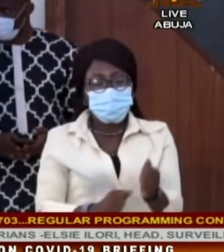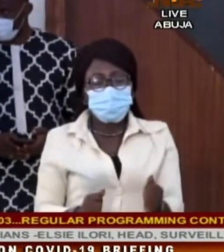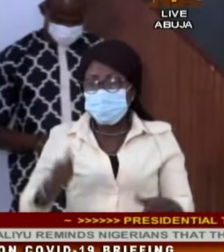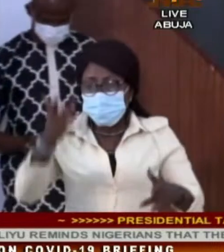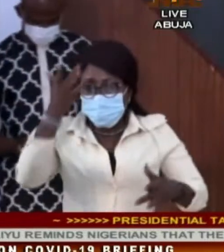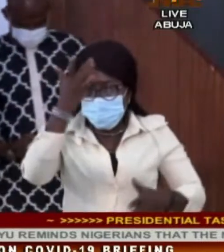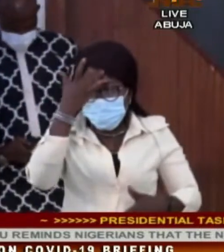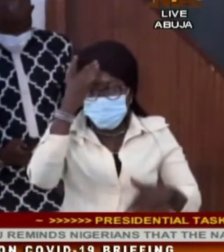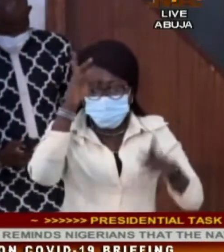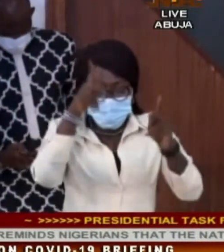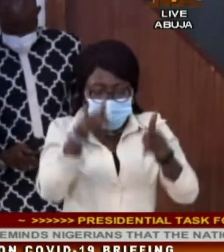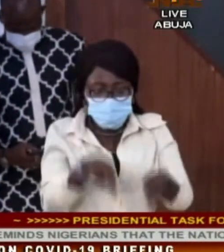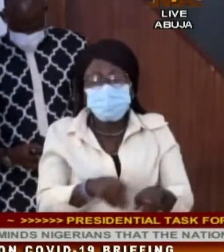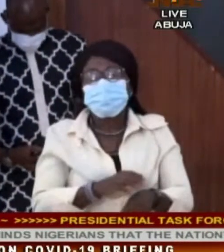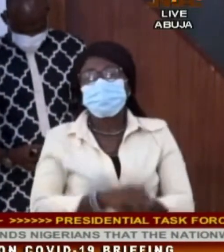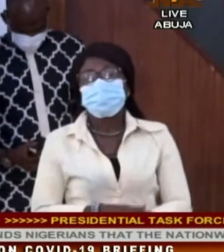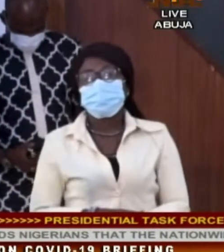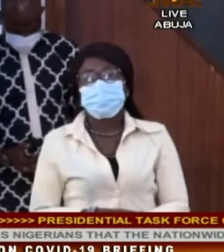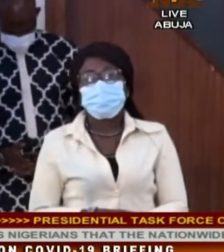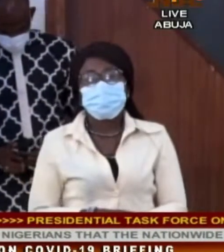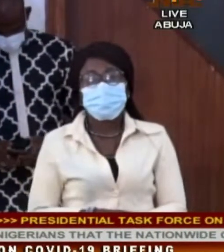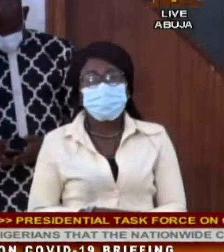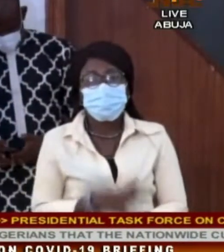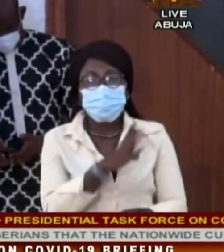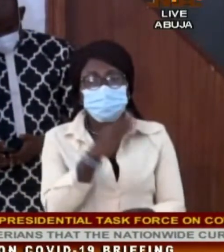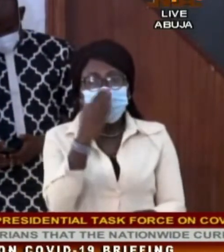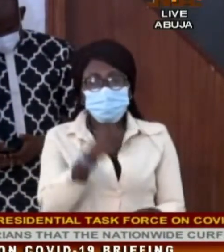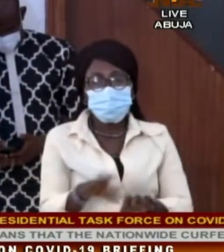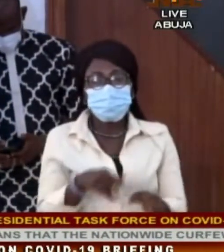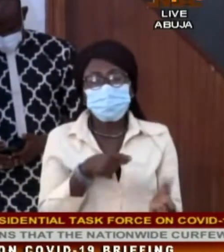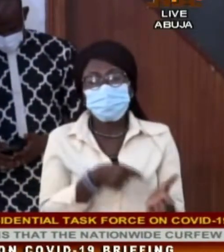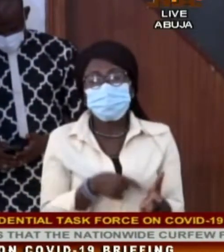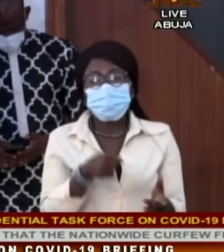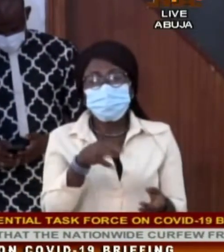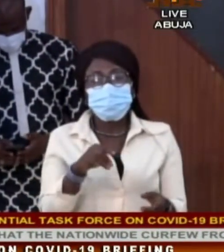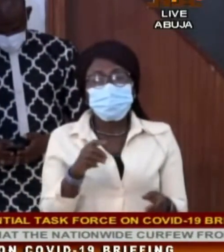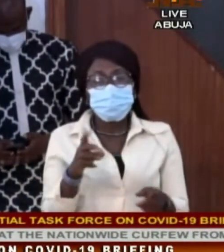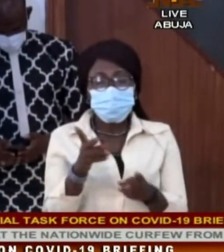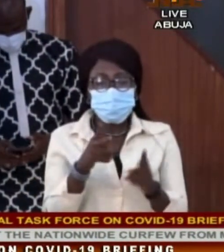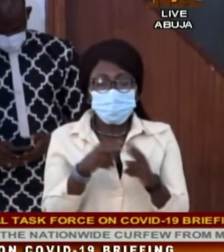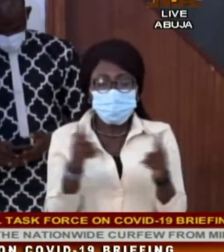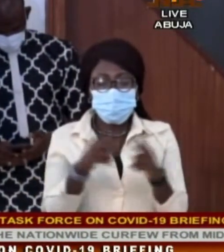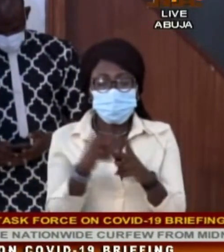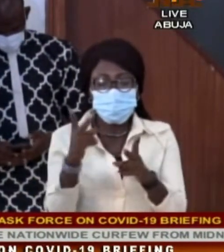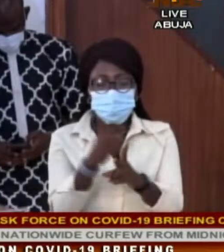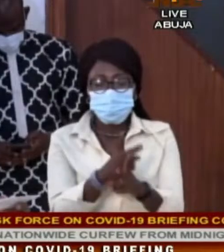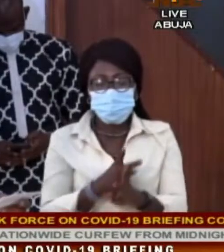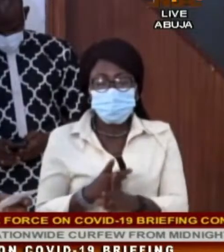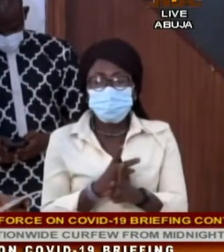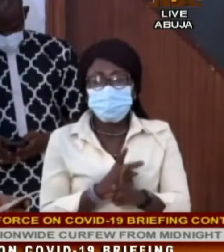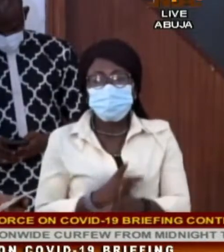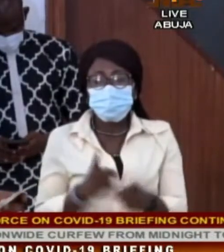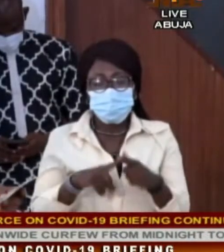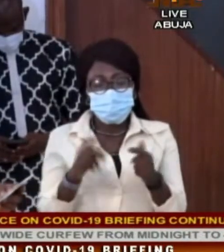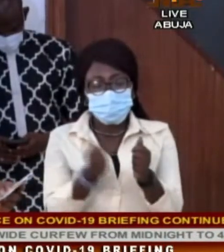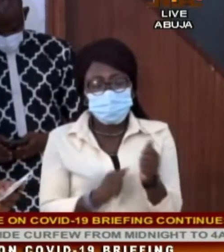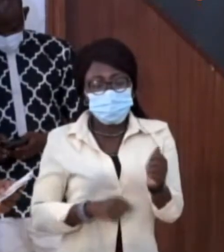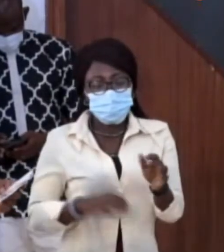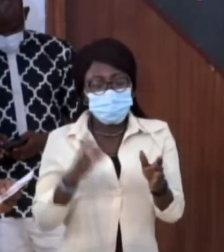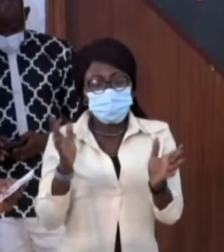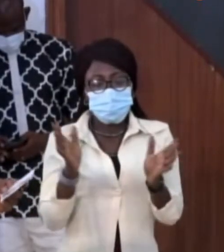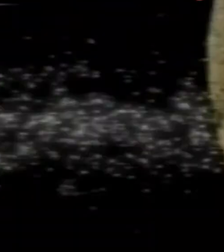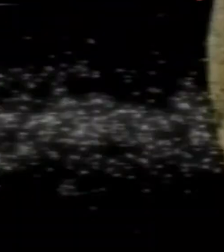our brothers and sisters that are elderly at home. So, the youths, you are advised, please,